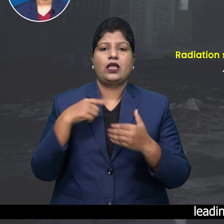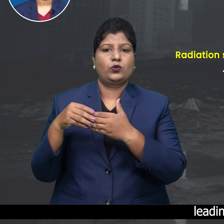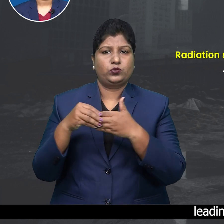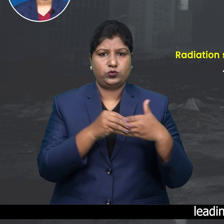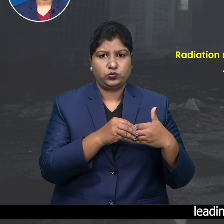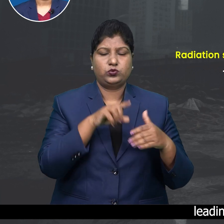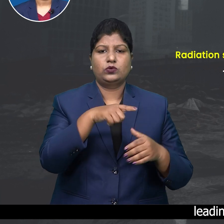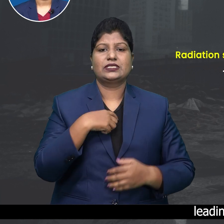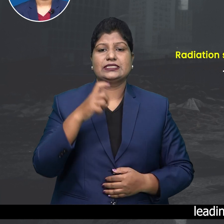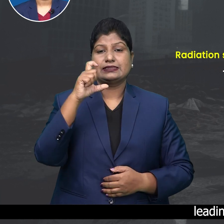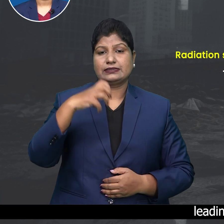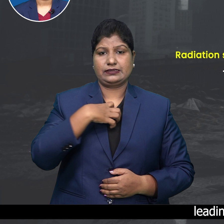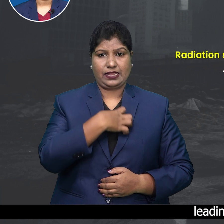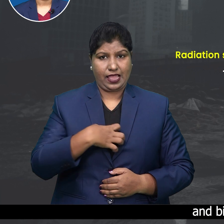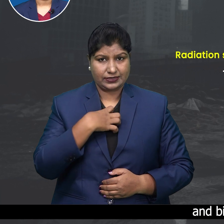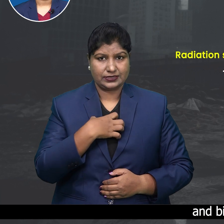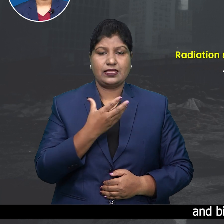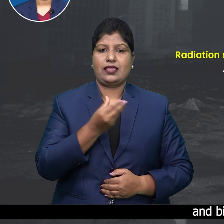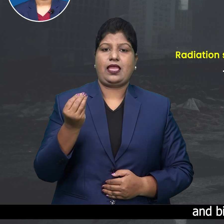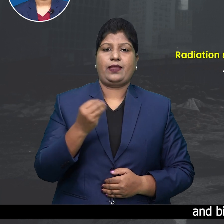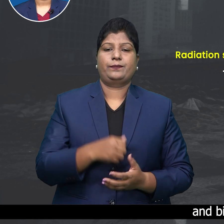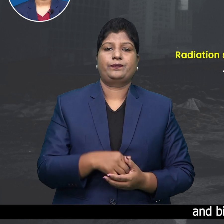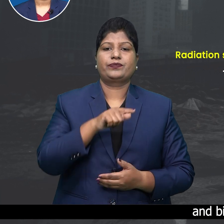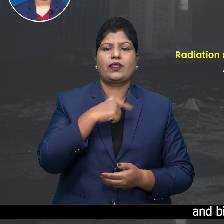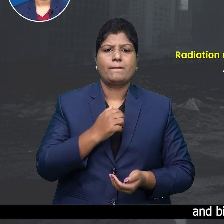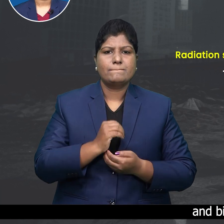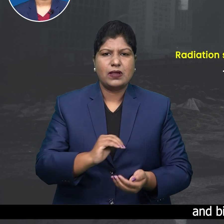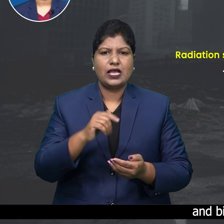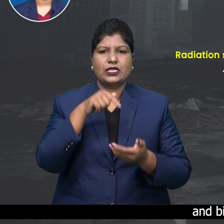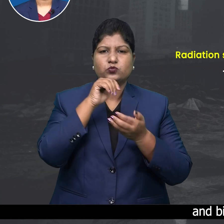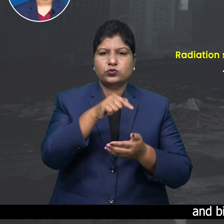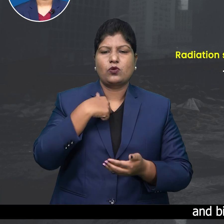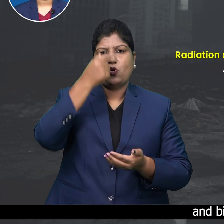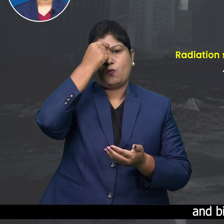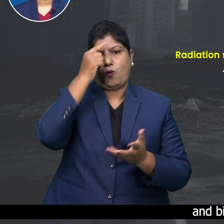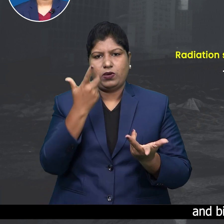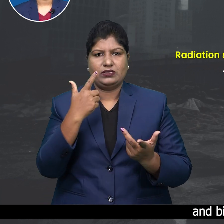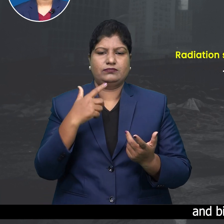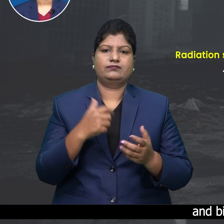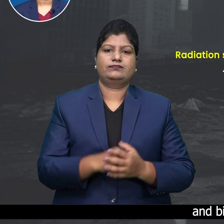to cancer and birth defects.